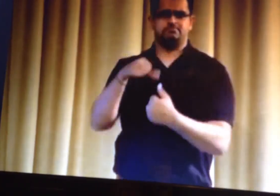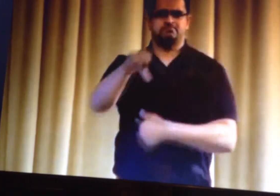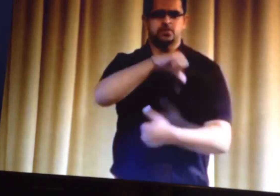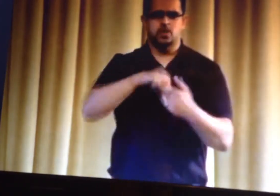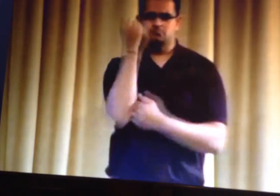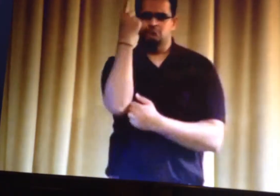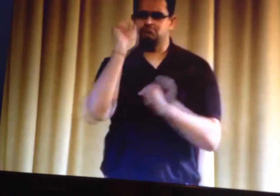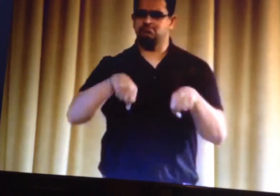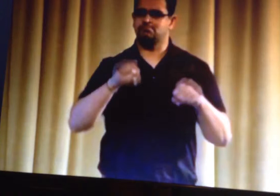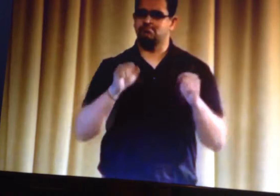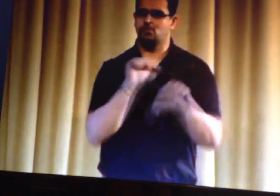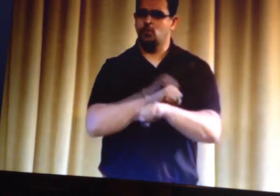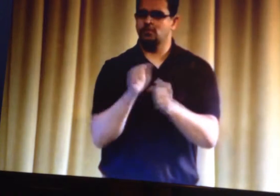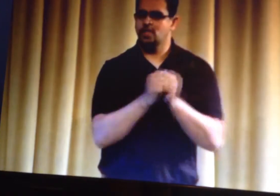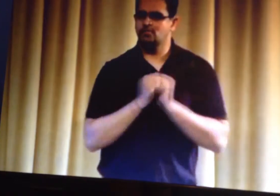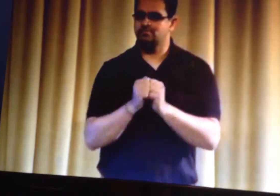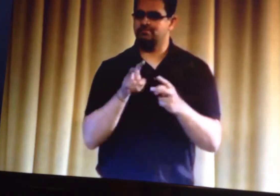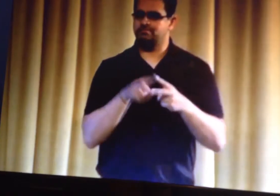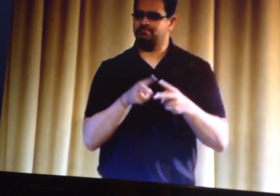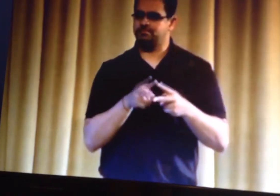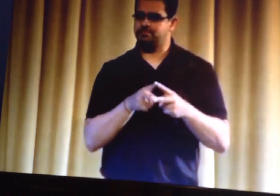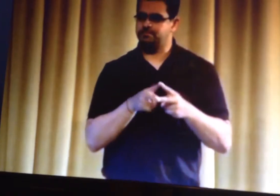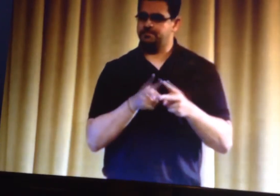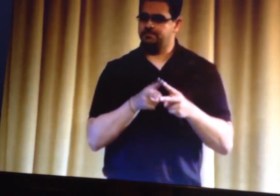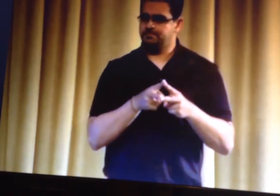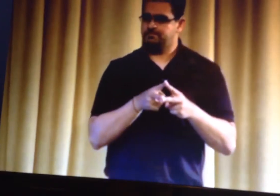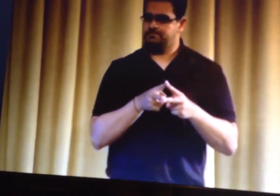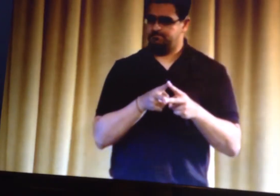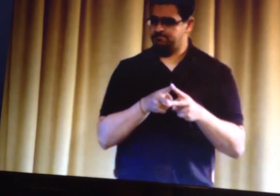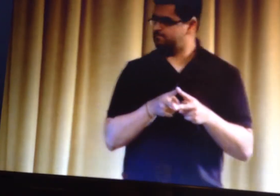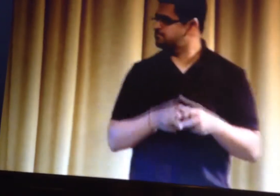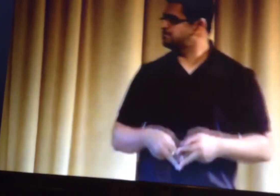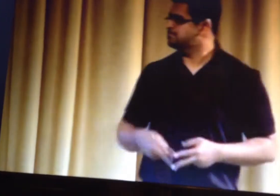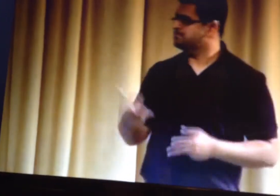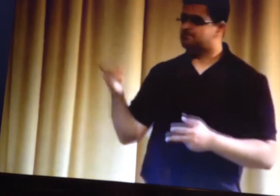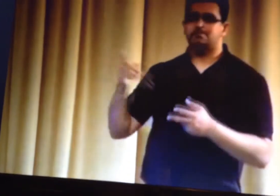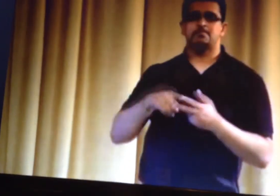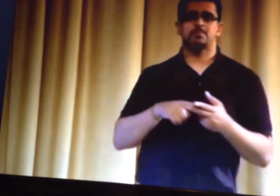We worked together, we were similar, and we were able to share our experiences and work as equals.